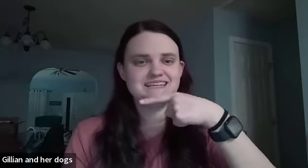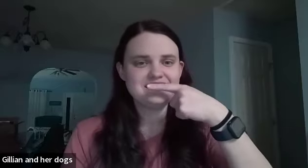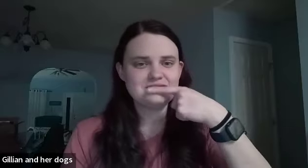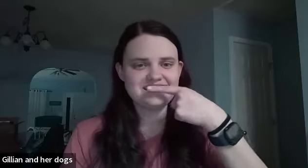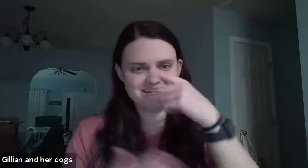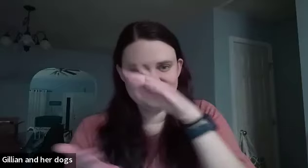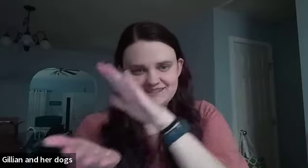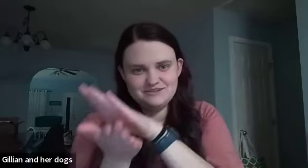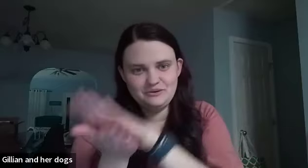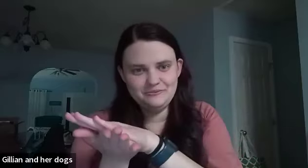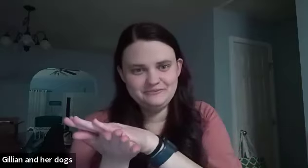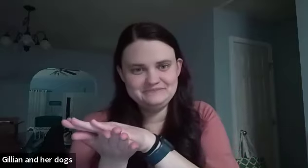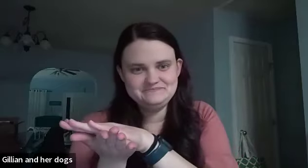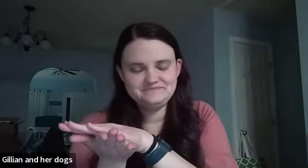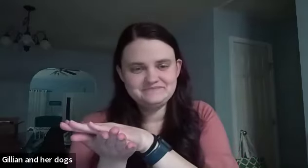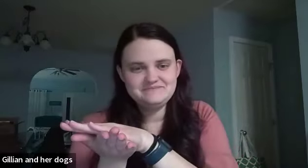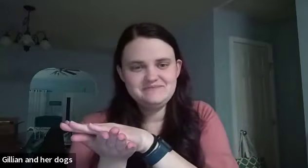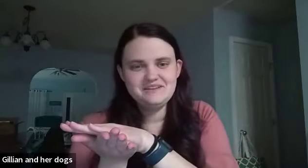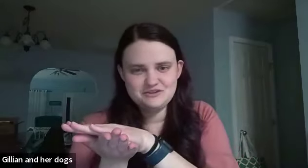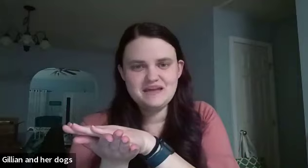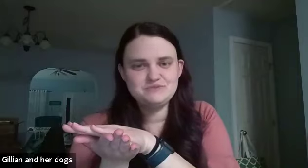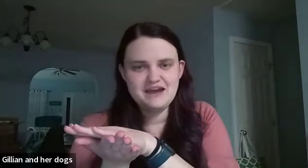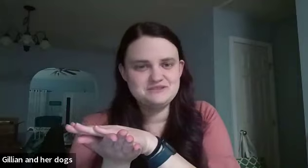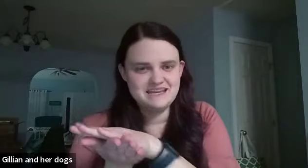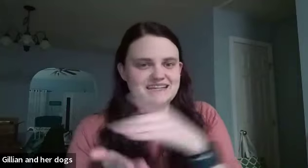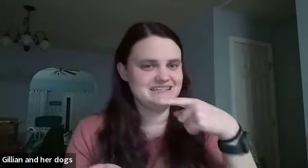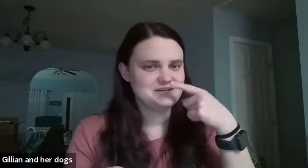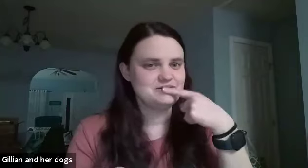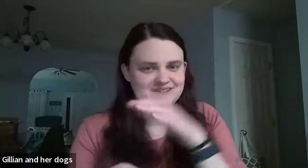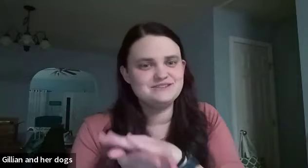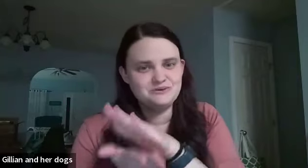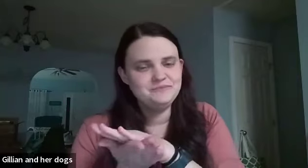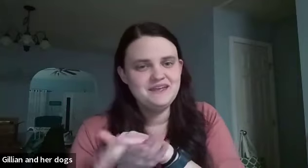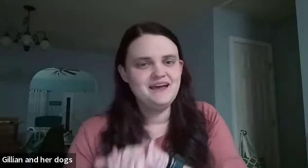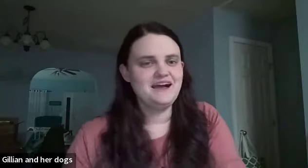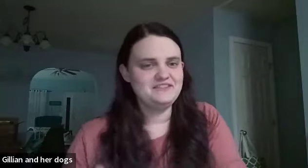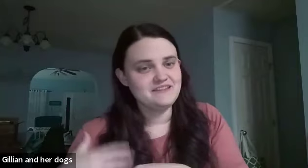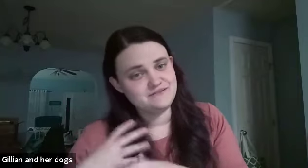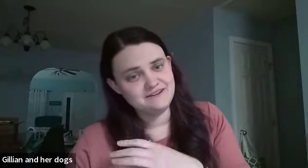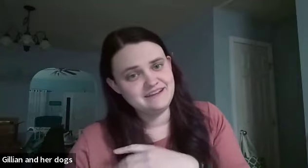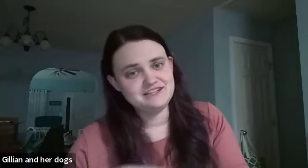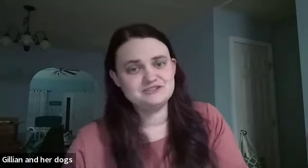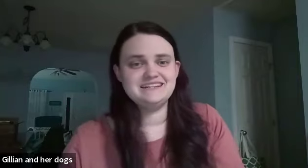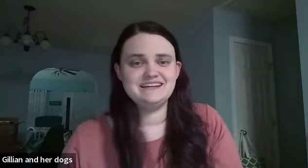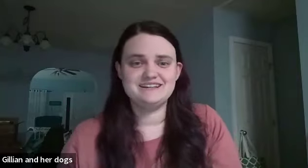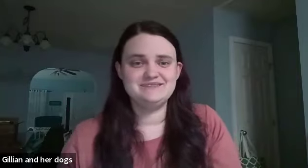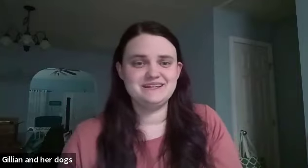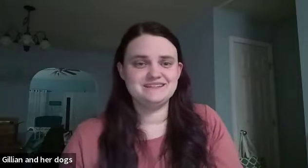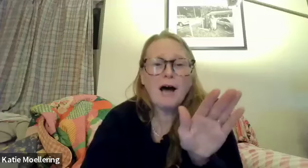is hearing school. So that's how you say it is hearing school. I think that's very interesting and Which I crazy because, love.